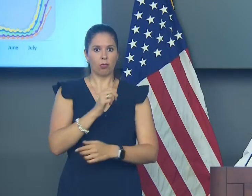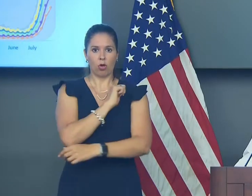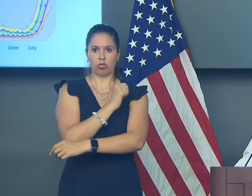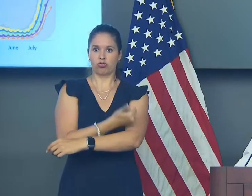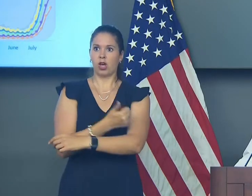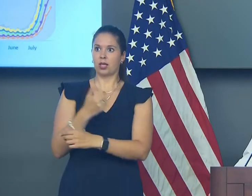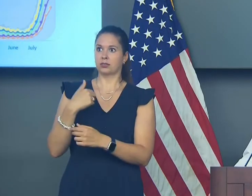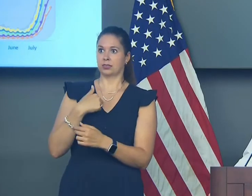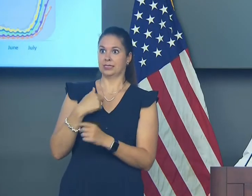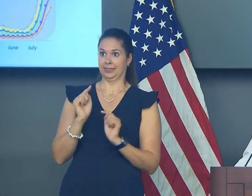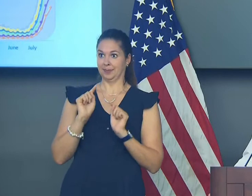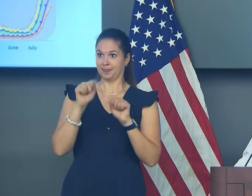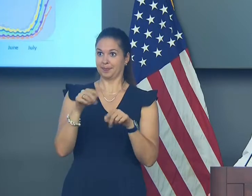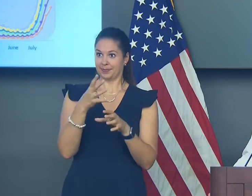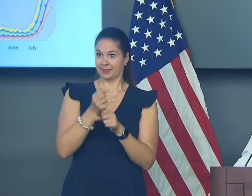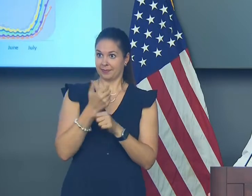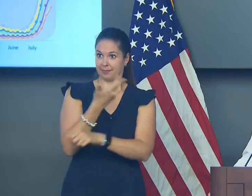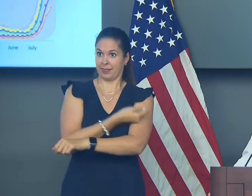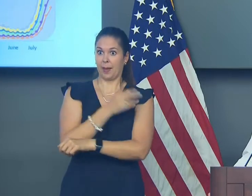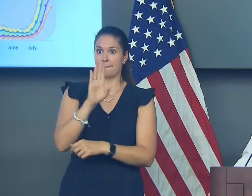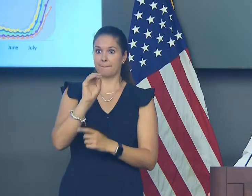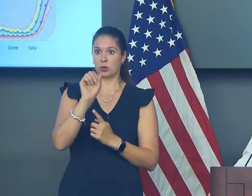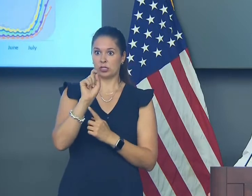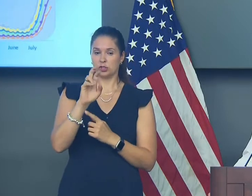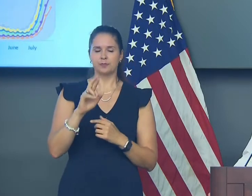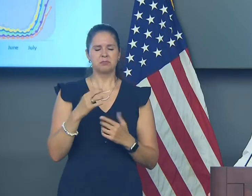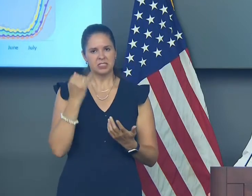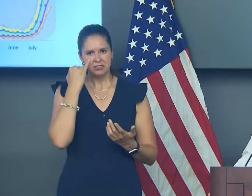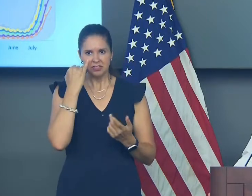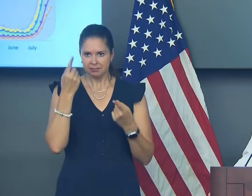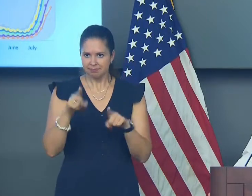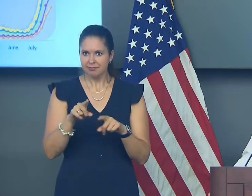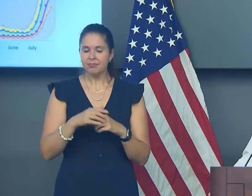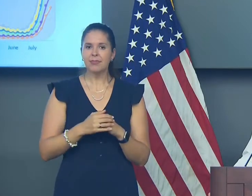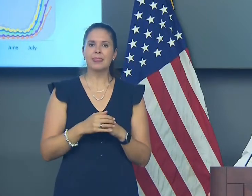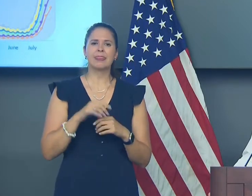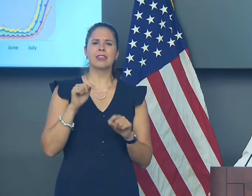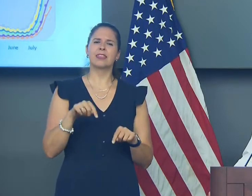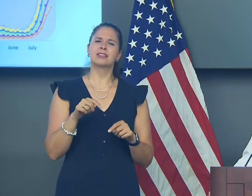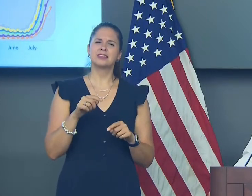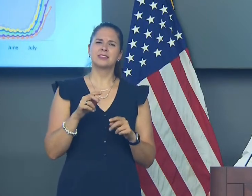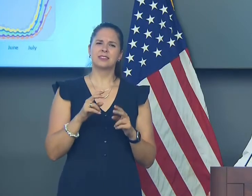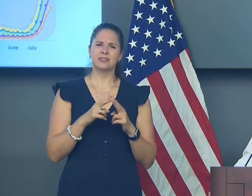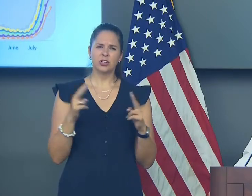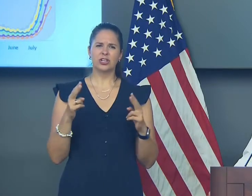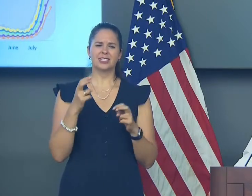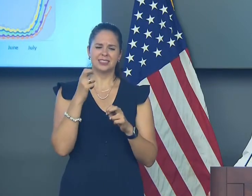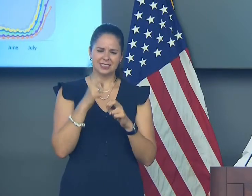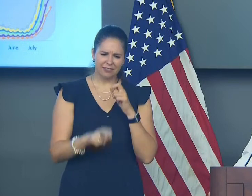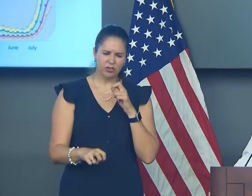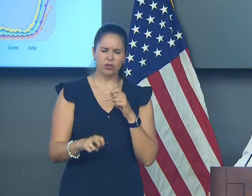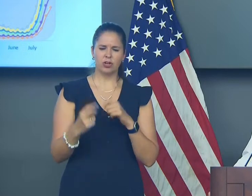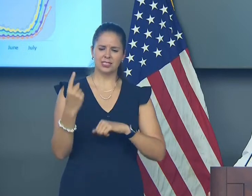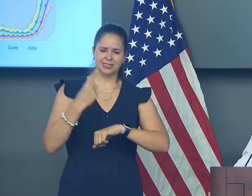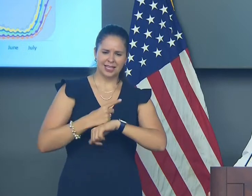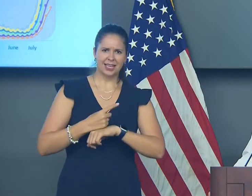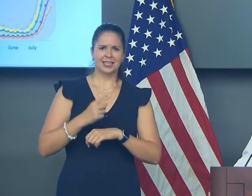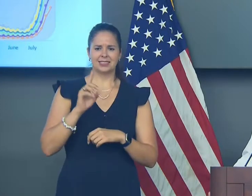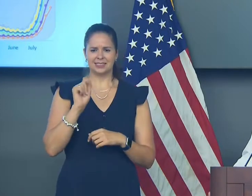shot, should that happen as well. Look, these are very difficult days for our state.